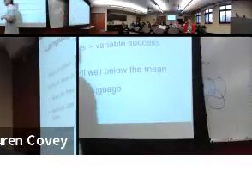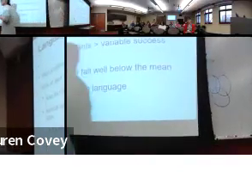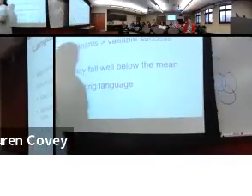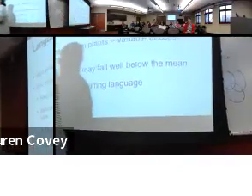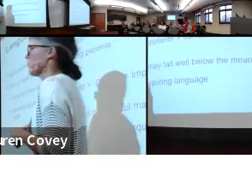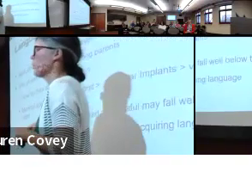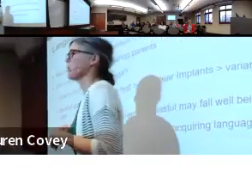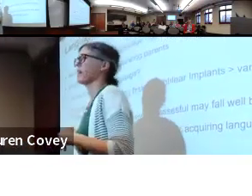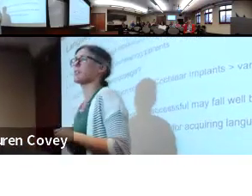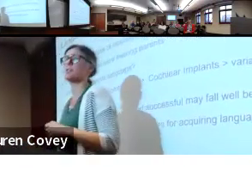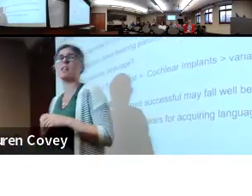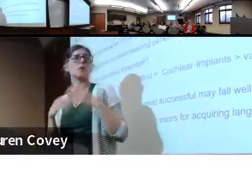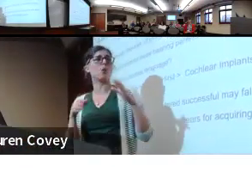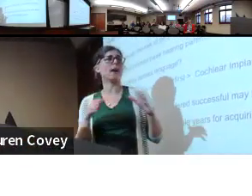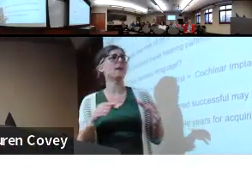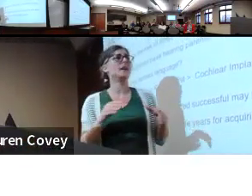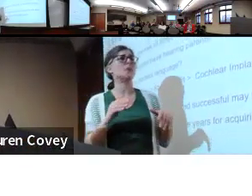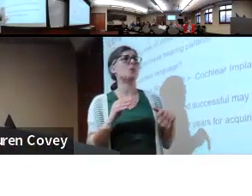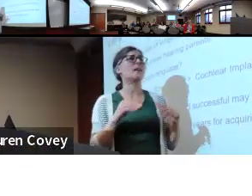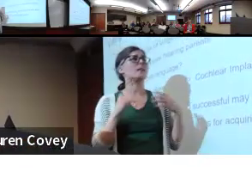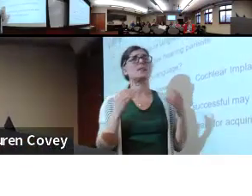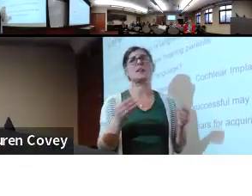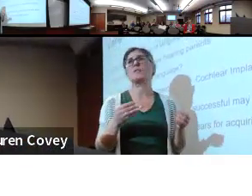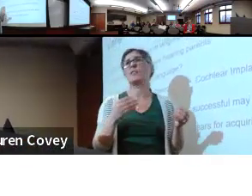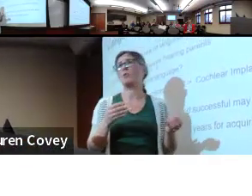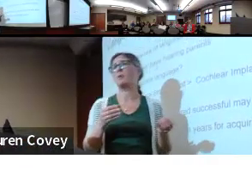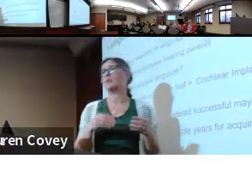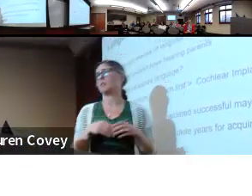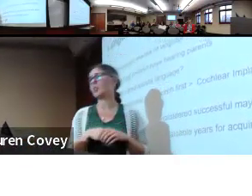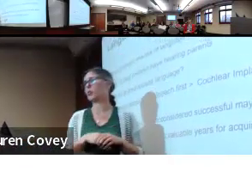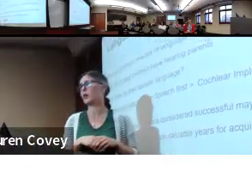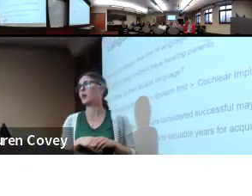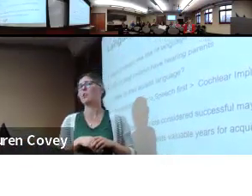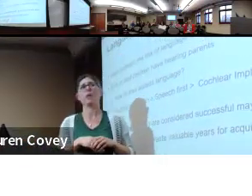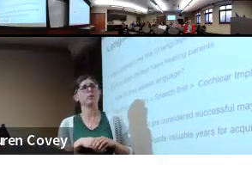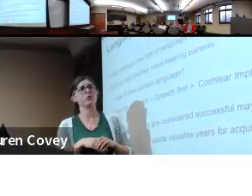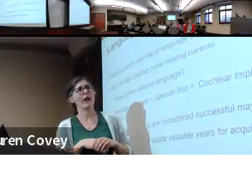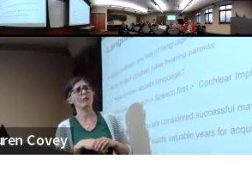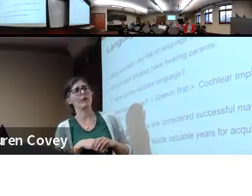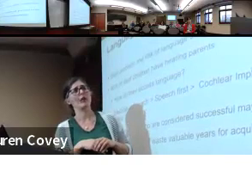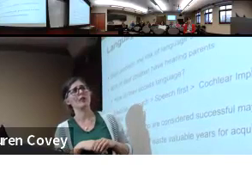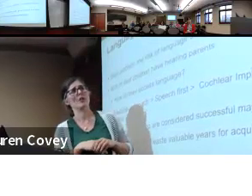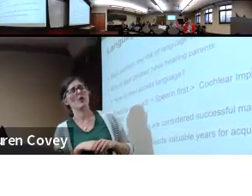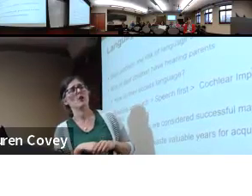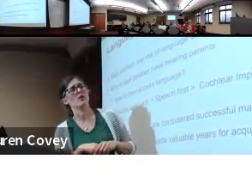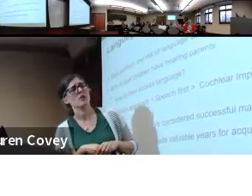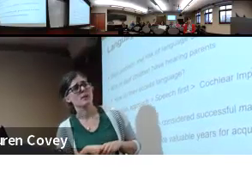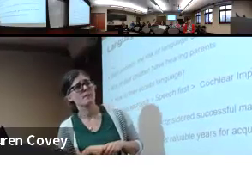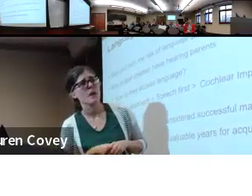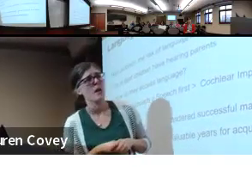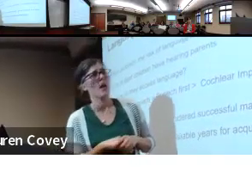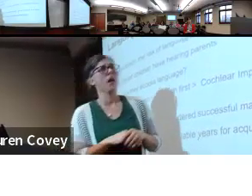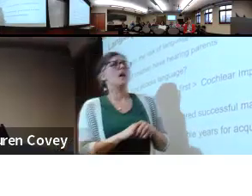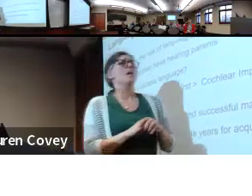and for other people, they don't. In most cases, either way, it requires extensive therapy and intervention from speech-language pathologists and